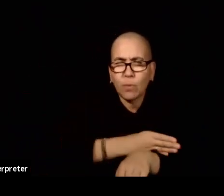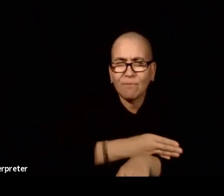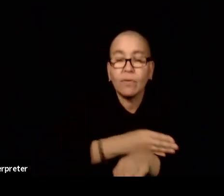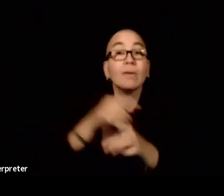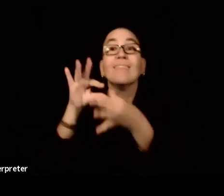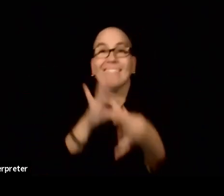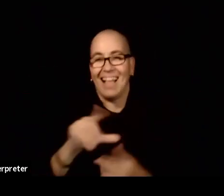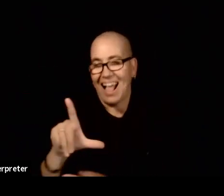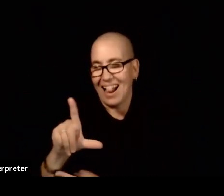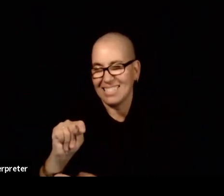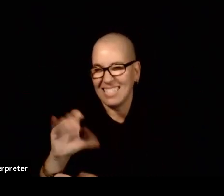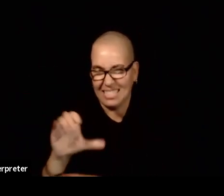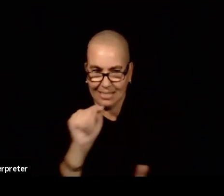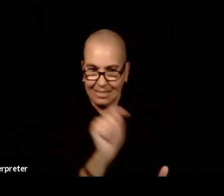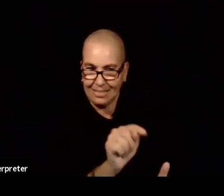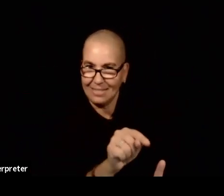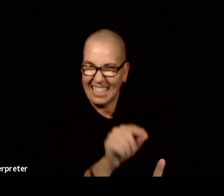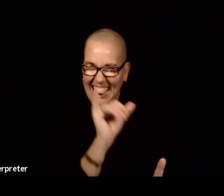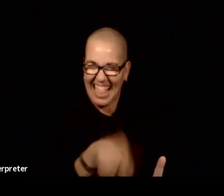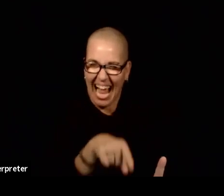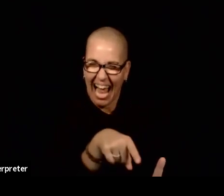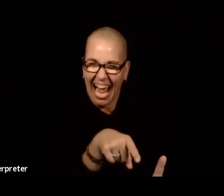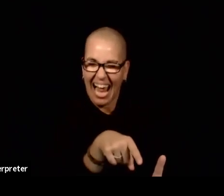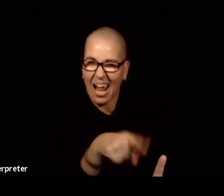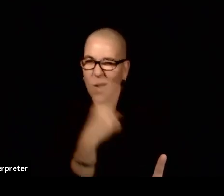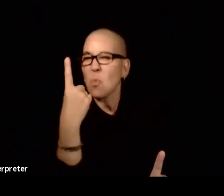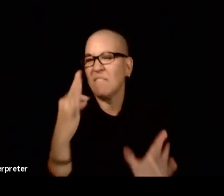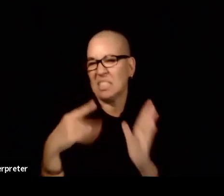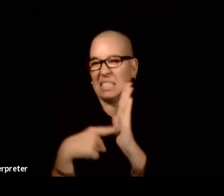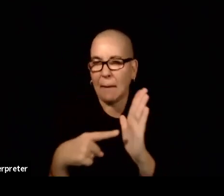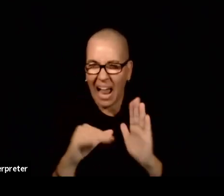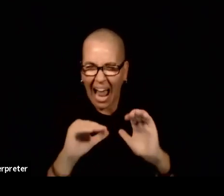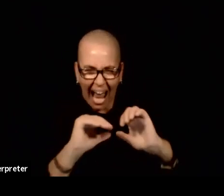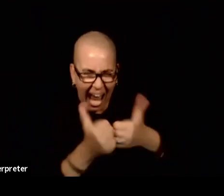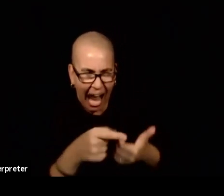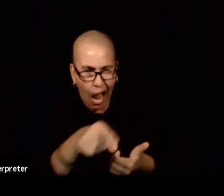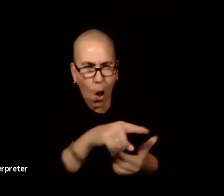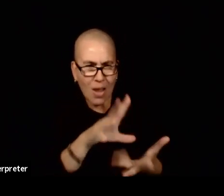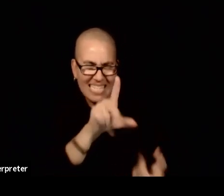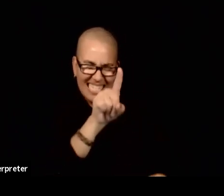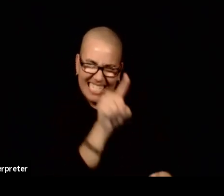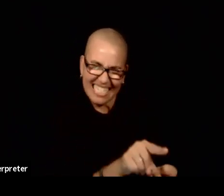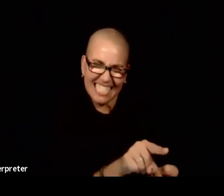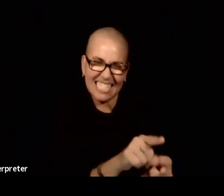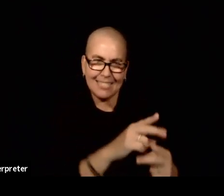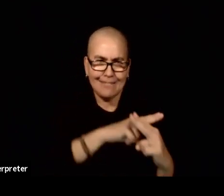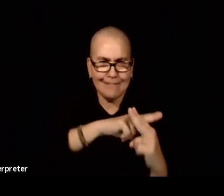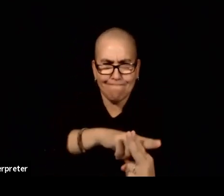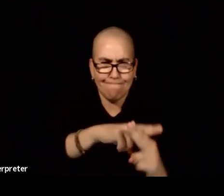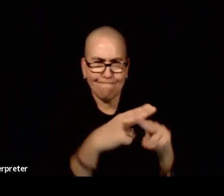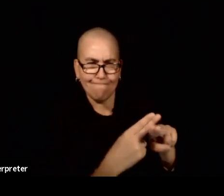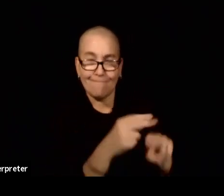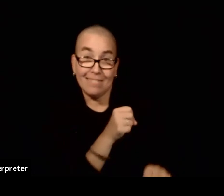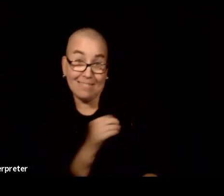increasing prevention activities and increasing protocols to really dial in